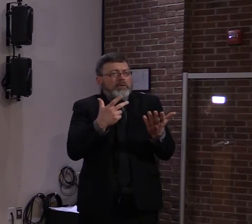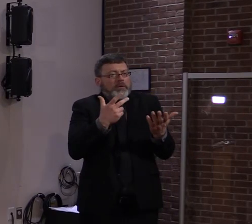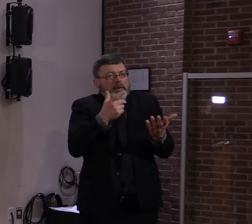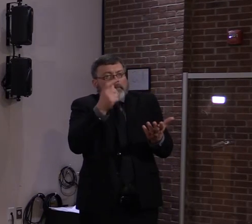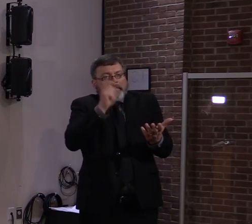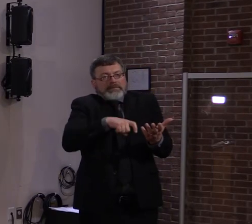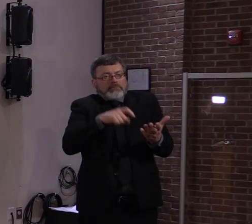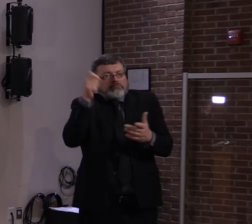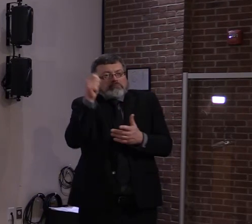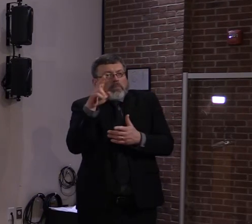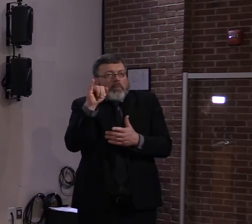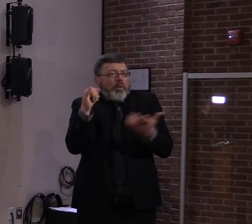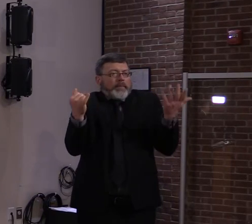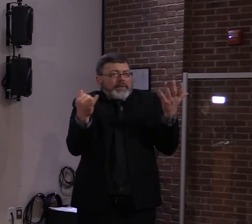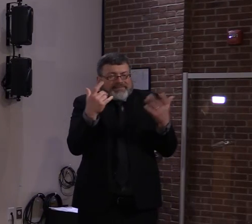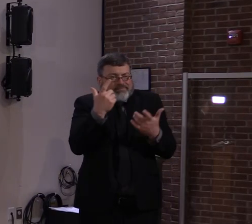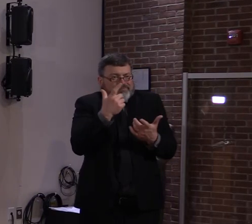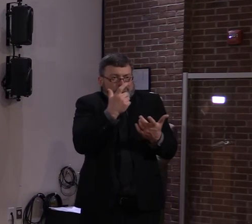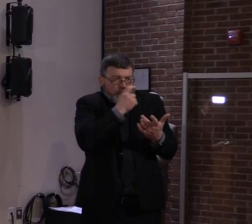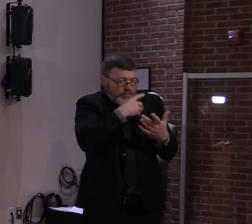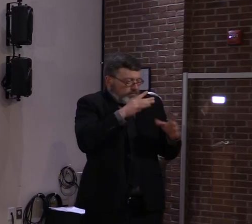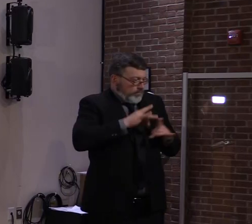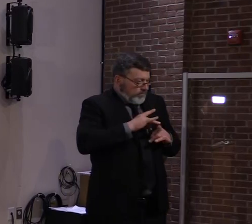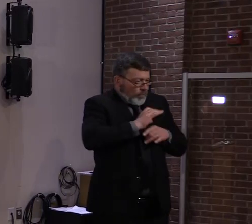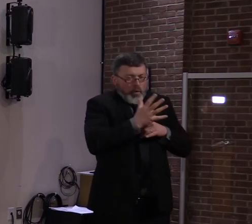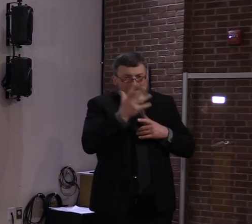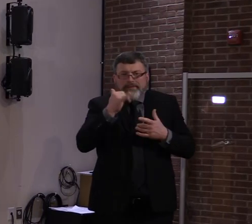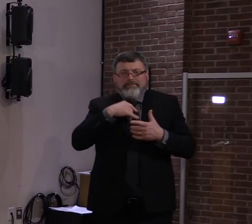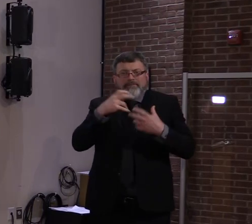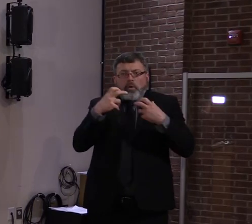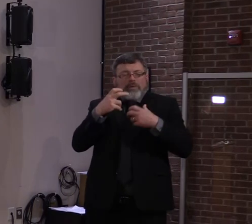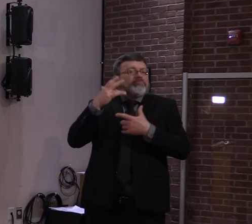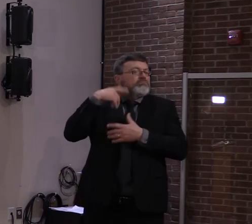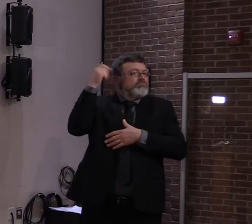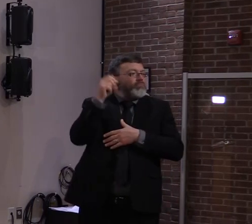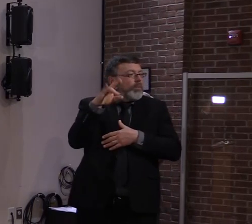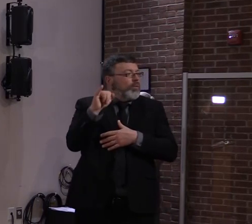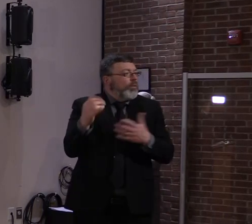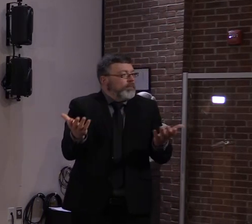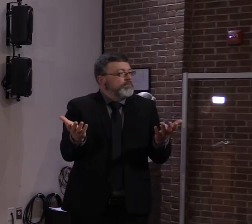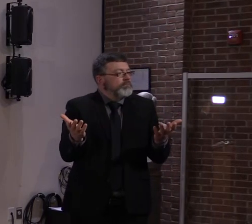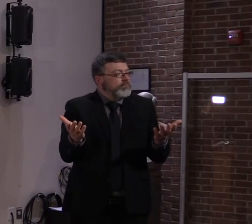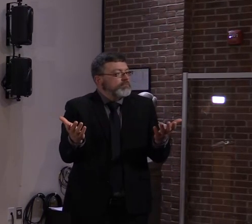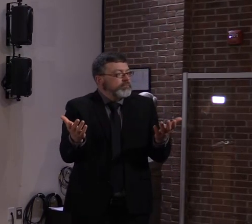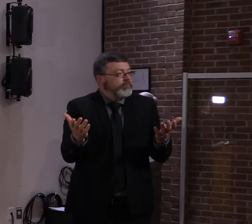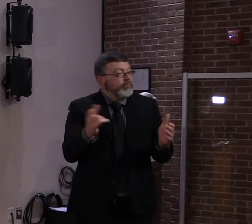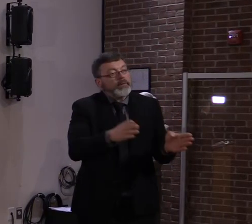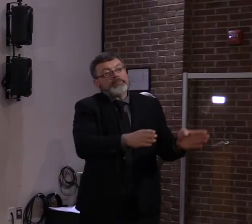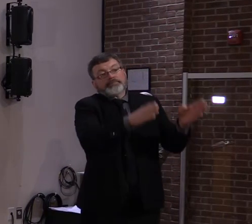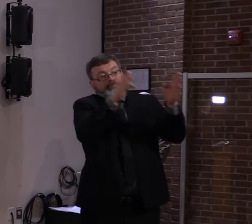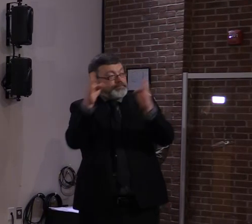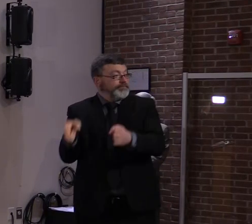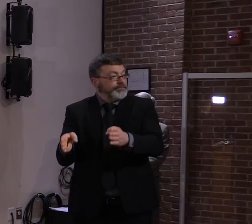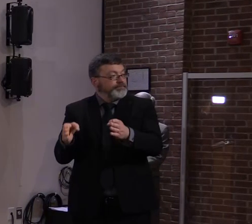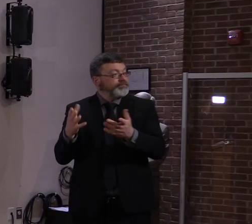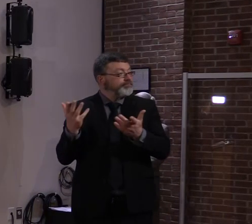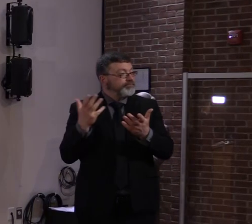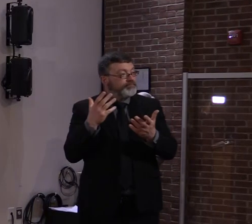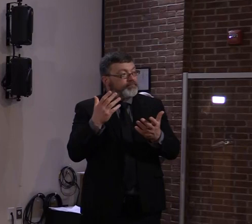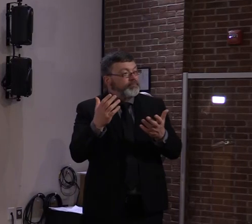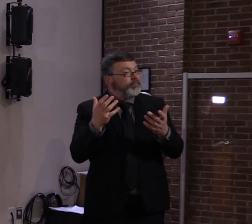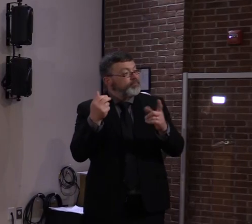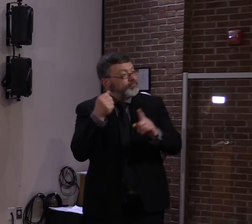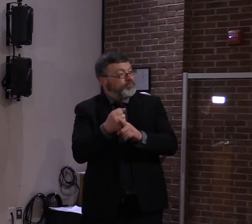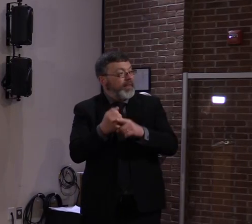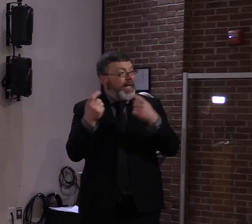school, if their child care has gone away, but it has to be a direct result of COVID, if they're caring for a loved